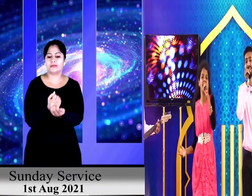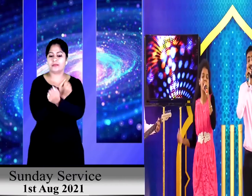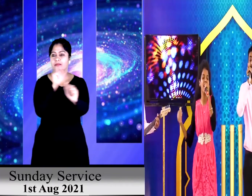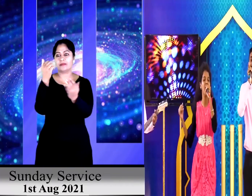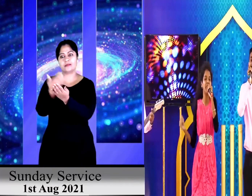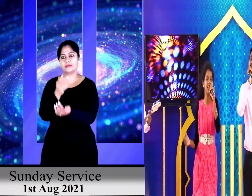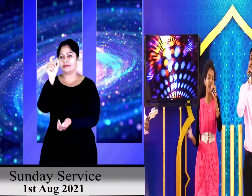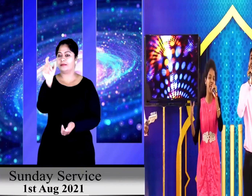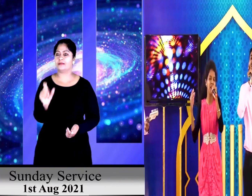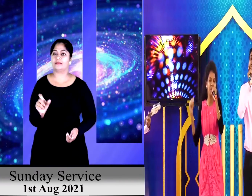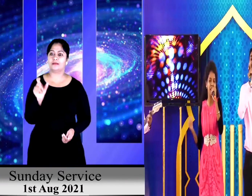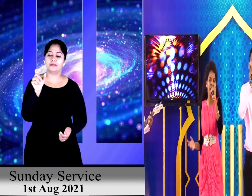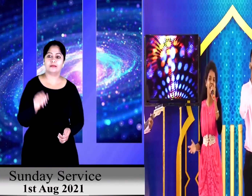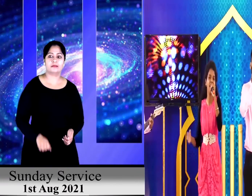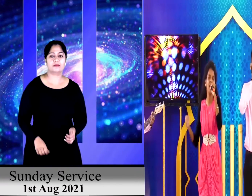Master,